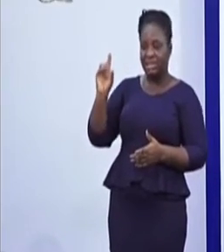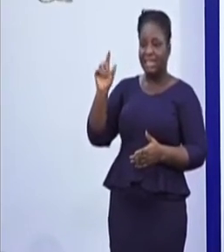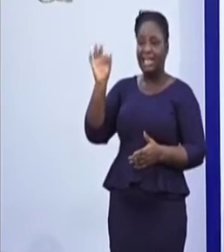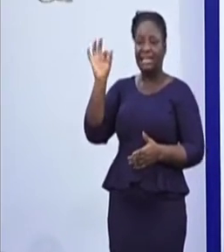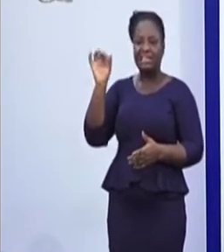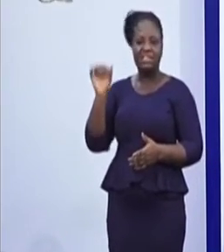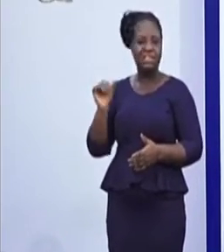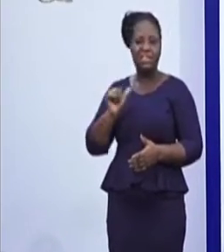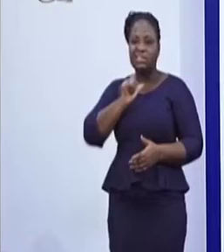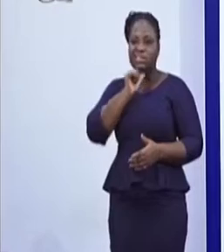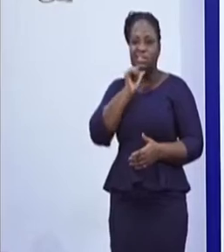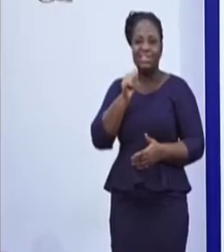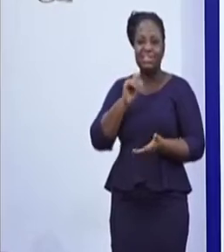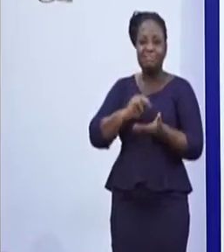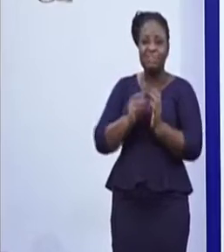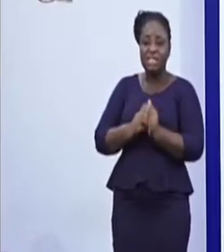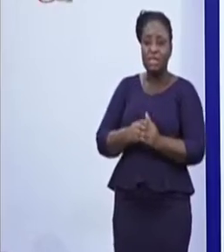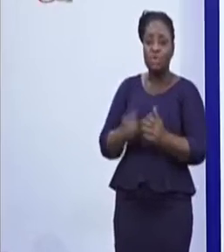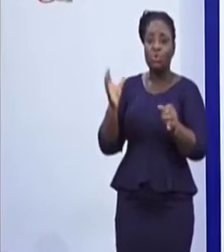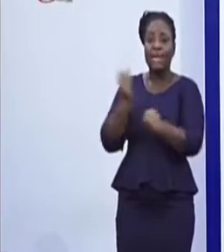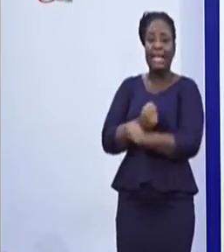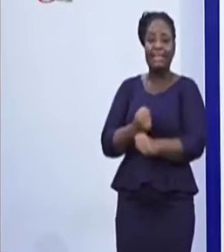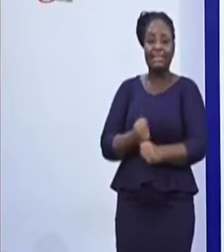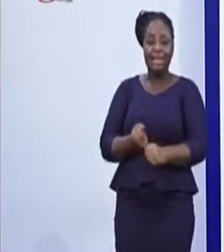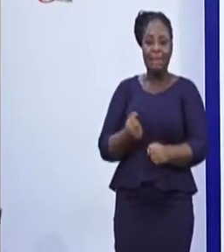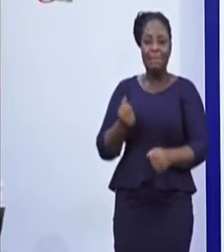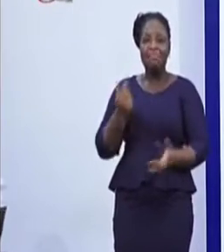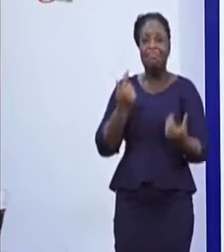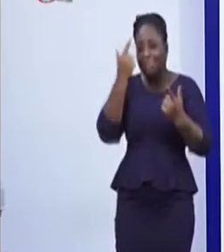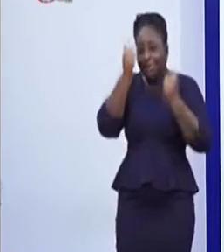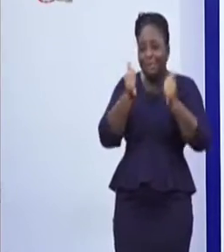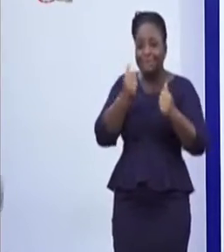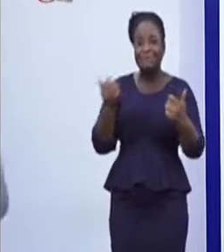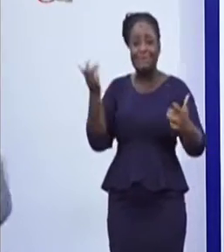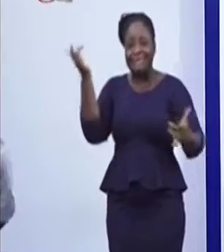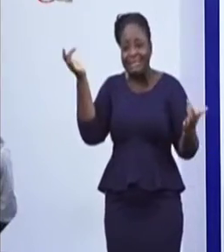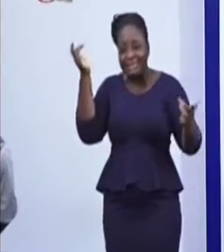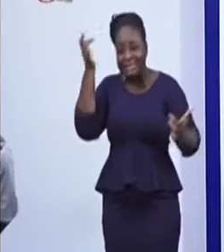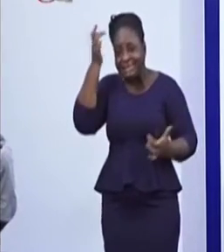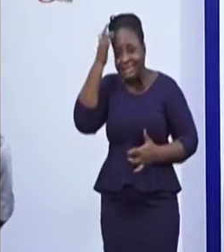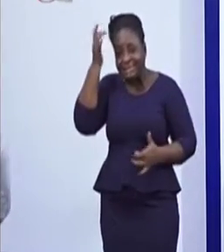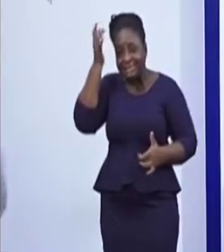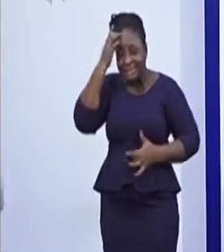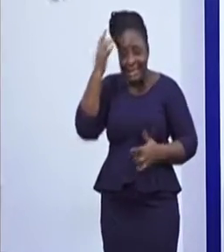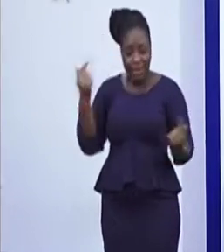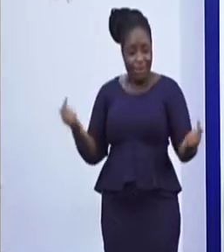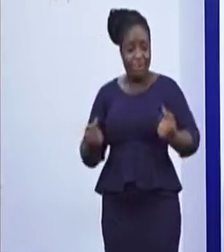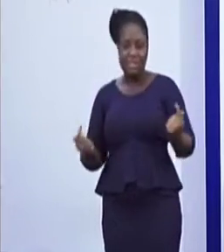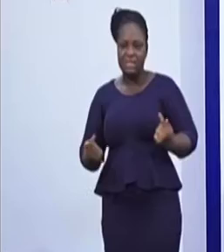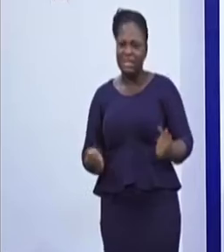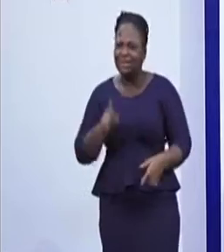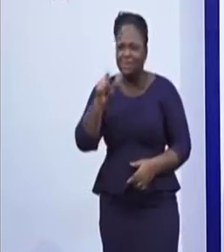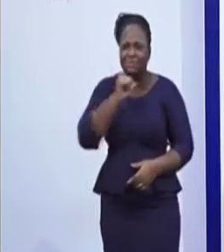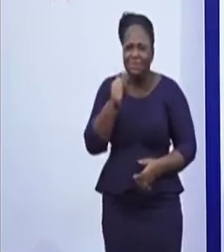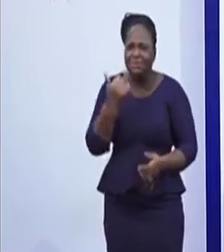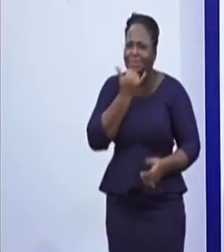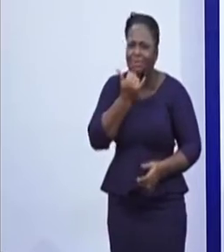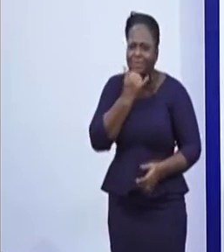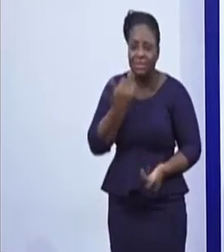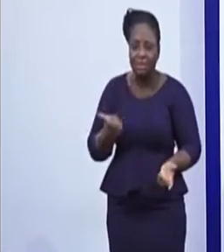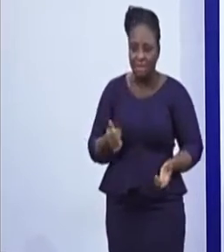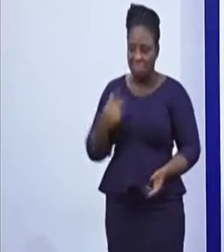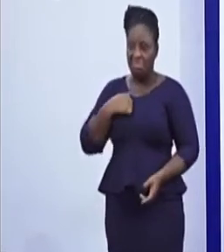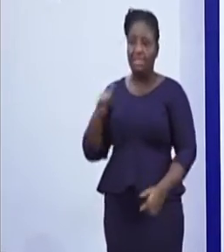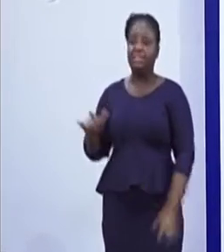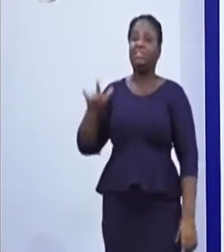eniwudie ukonya enye se boni bi na waye se wutu kwan po na ni nti wunya abaya enye wo mfon so wan tu kwan